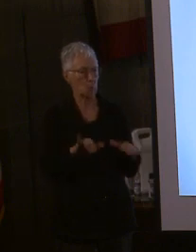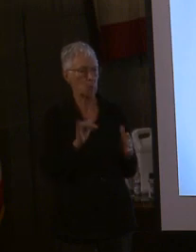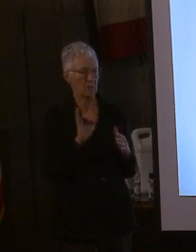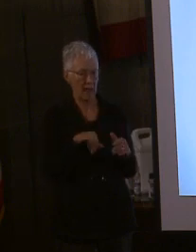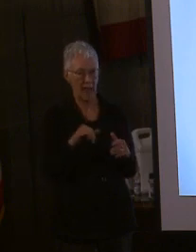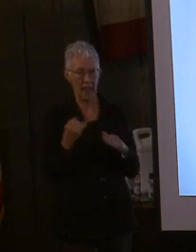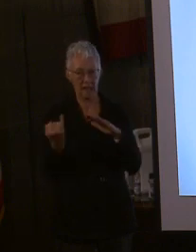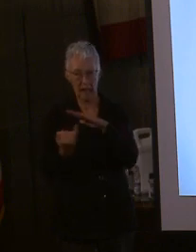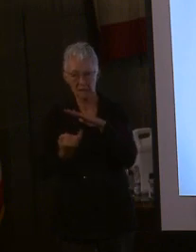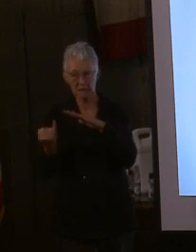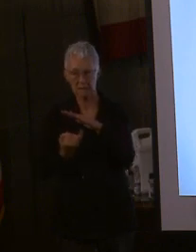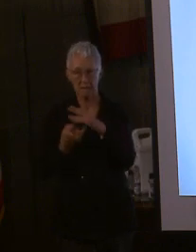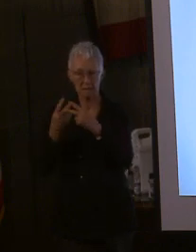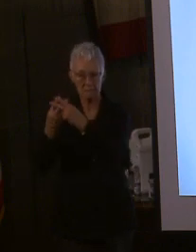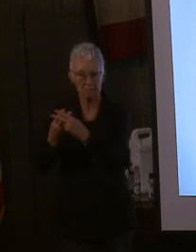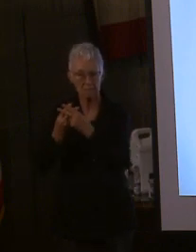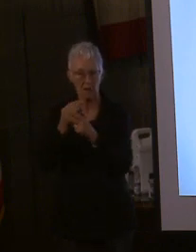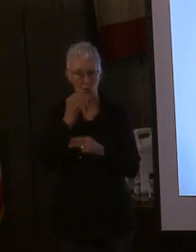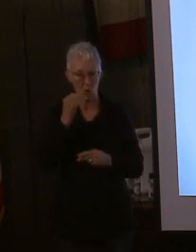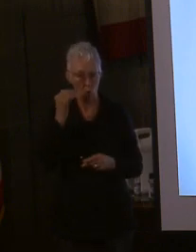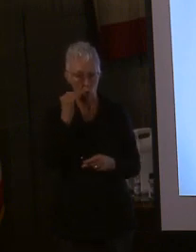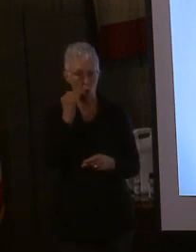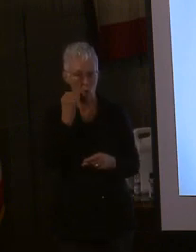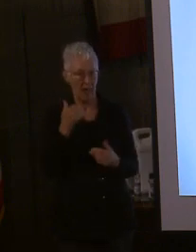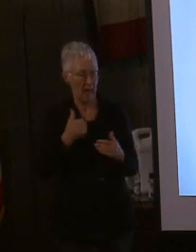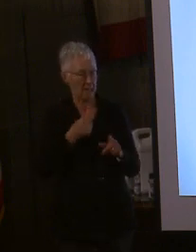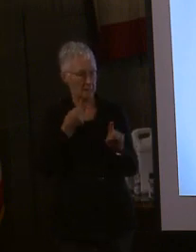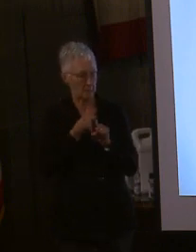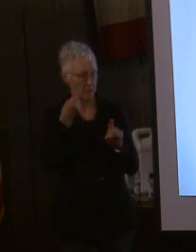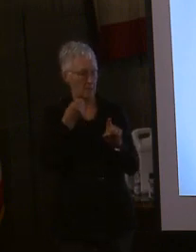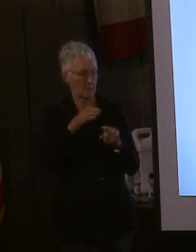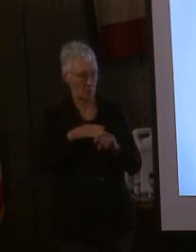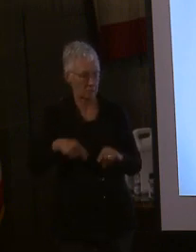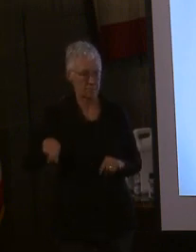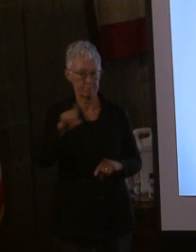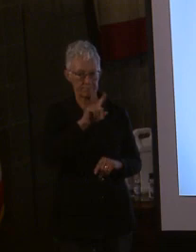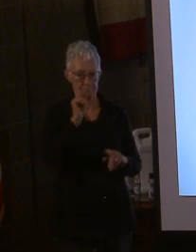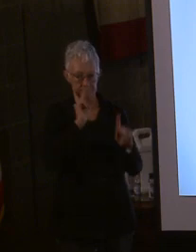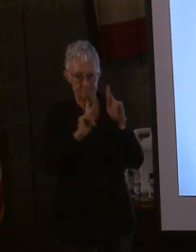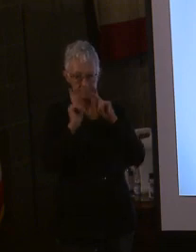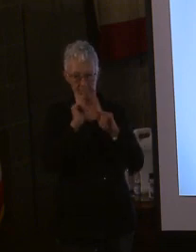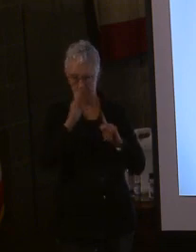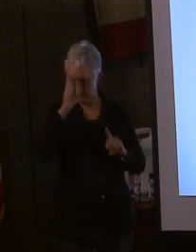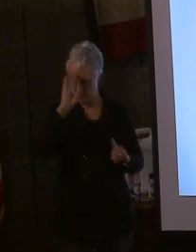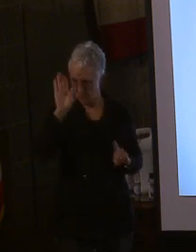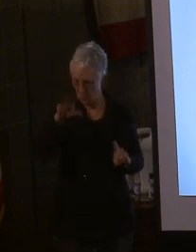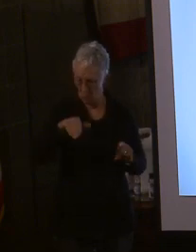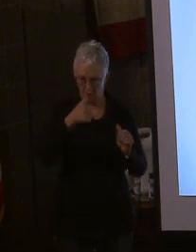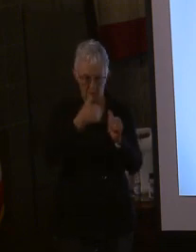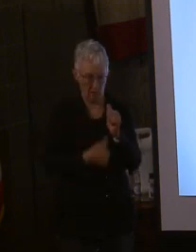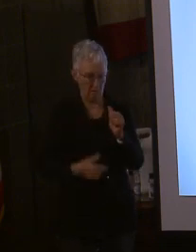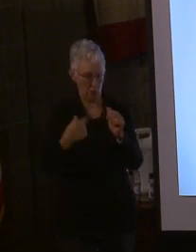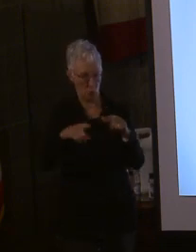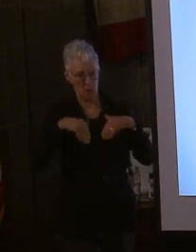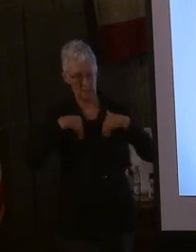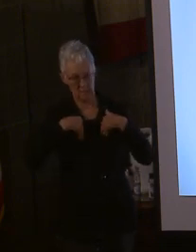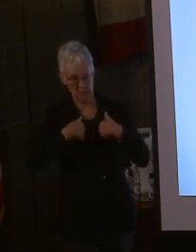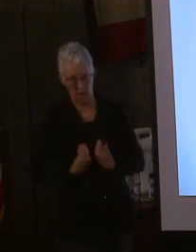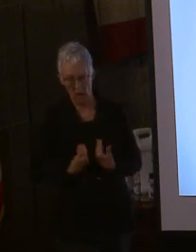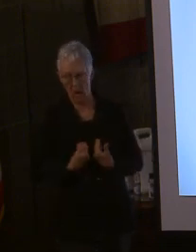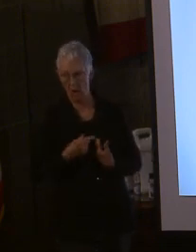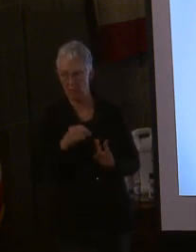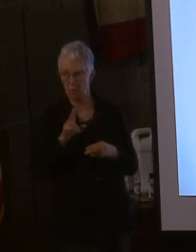impact. We also want to remind people that, look, everybody I know is getting tired of this. We've talked about that before. Tempers are getting